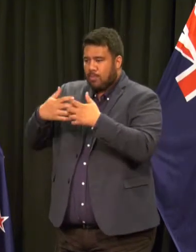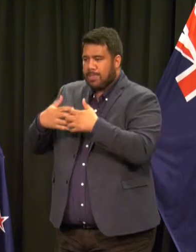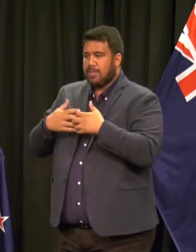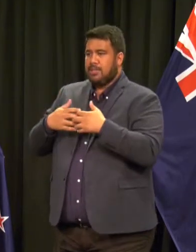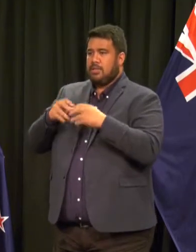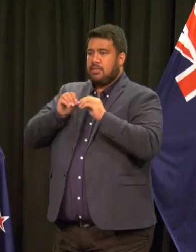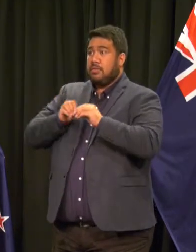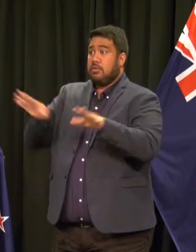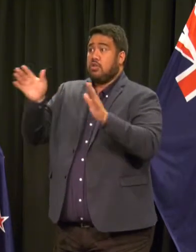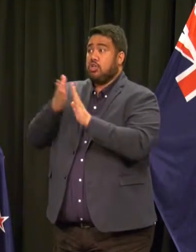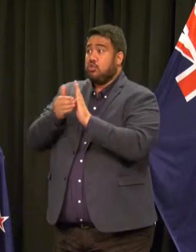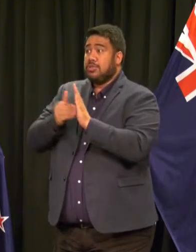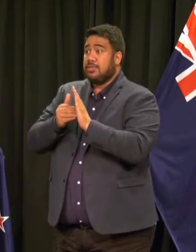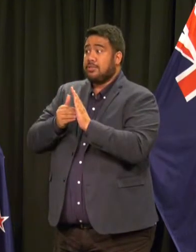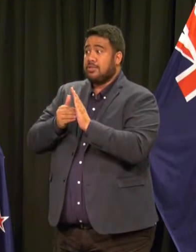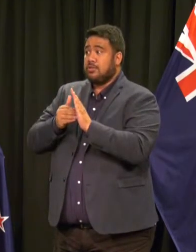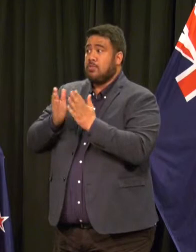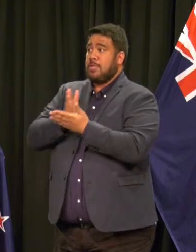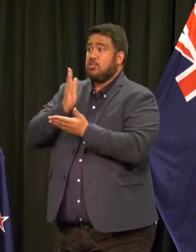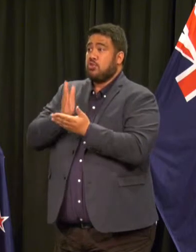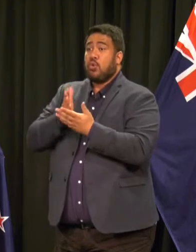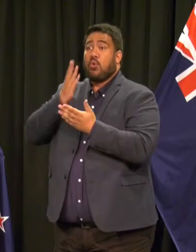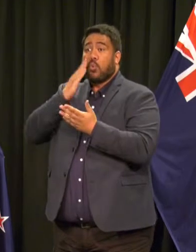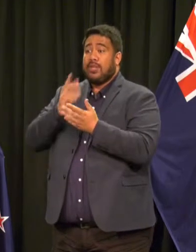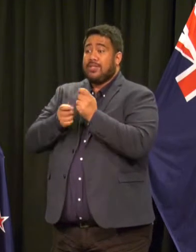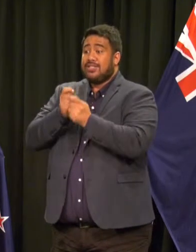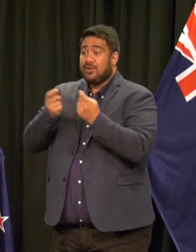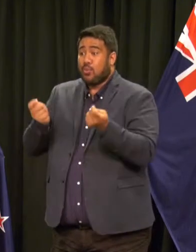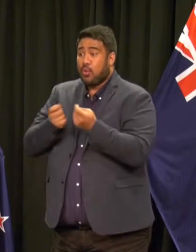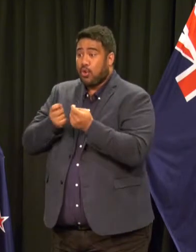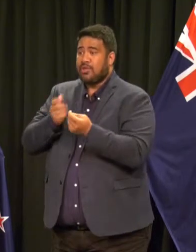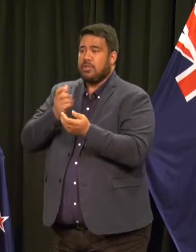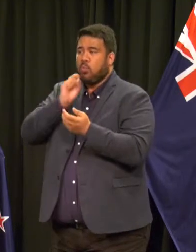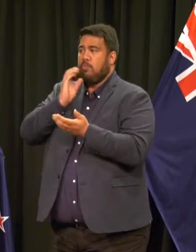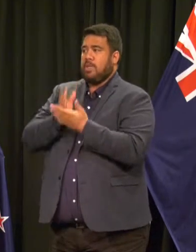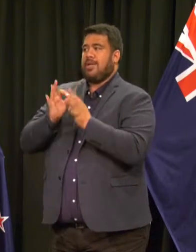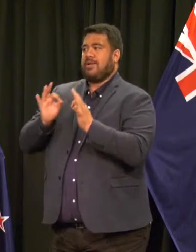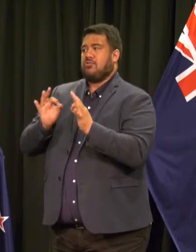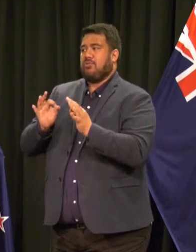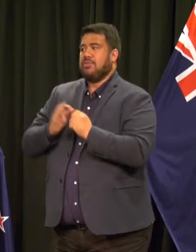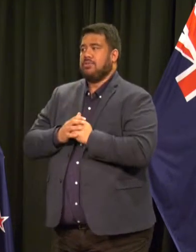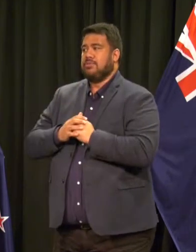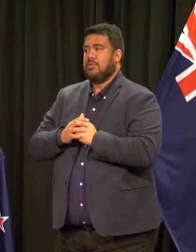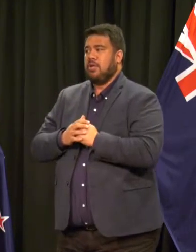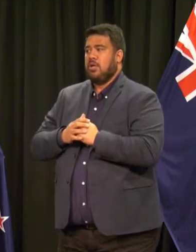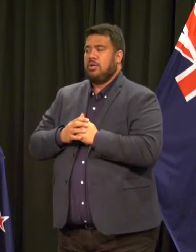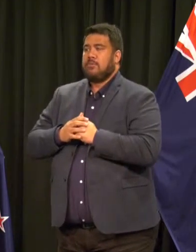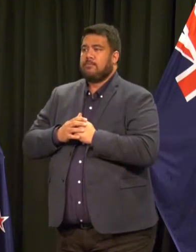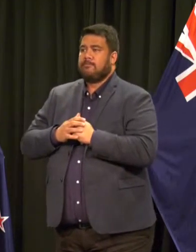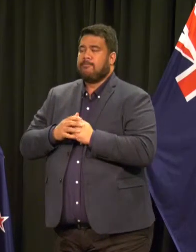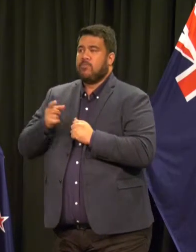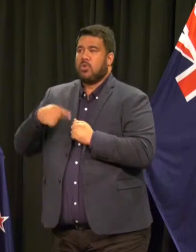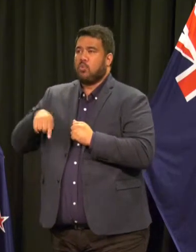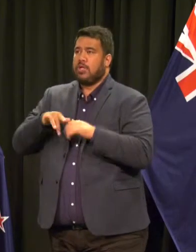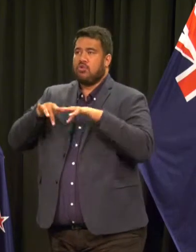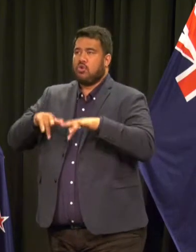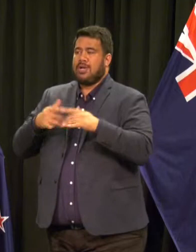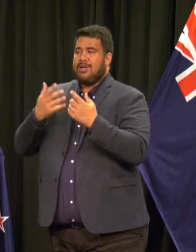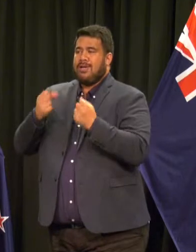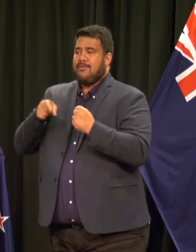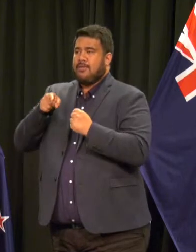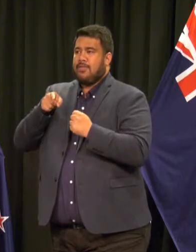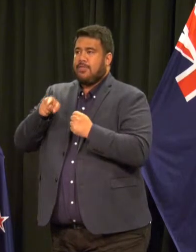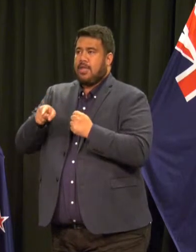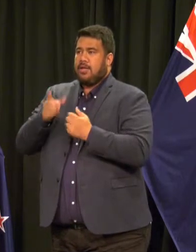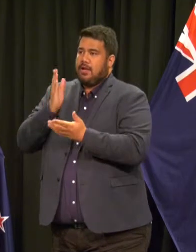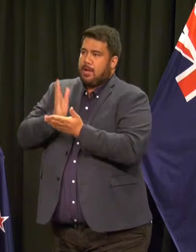country to ensure that when we go for the test, it is scientifically accurate. And we haven't, I have to tell you, got